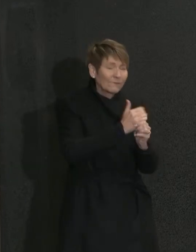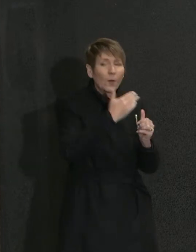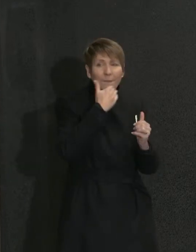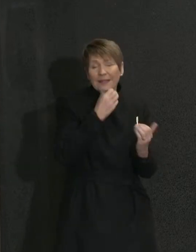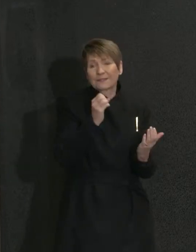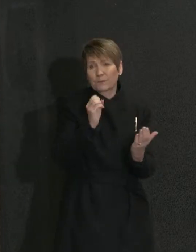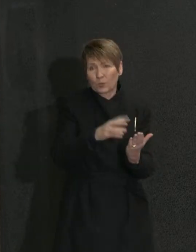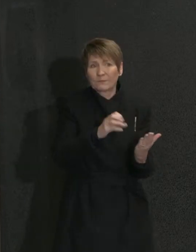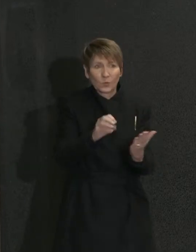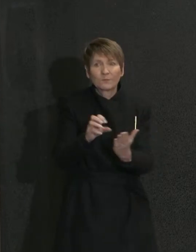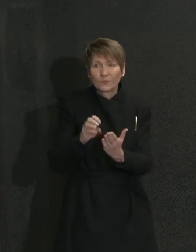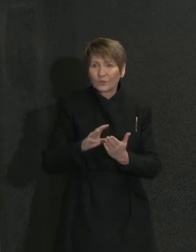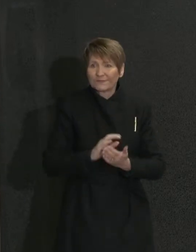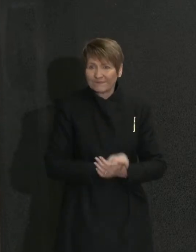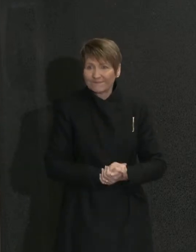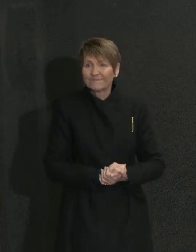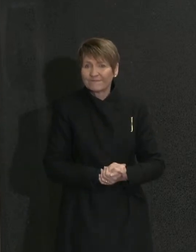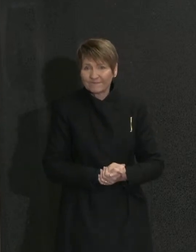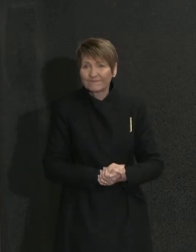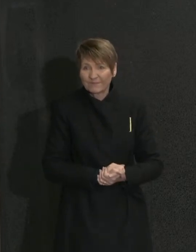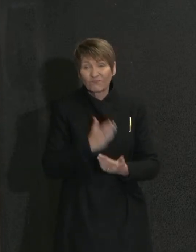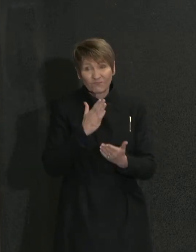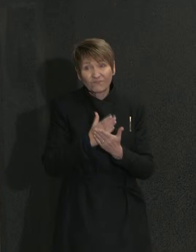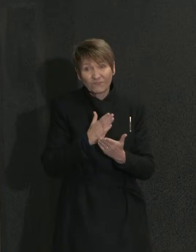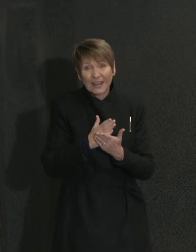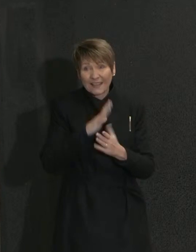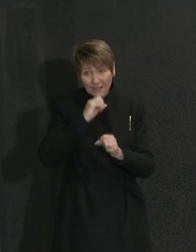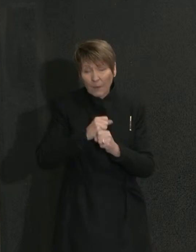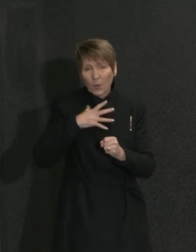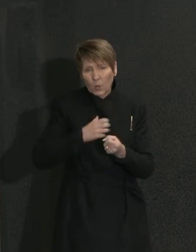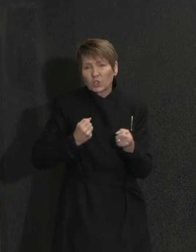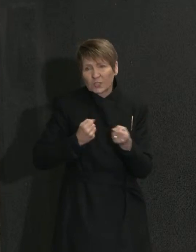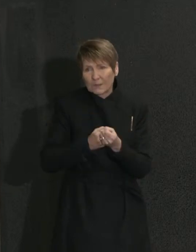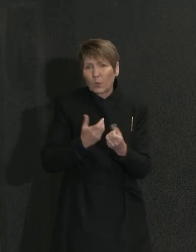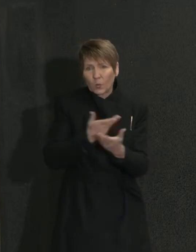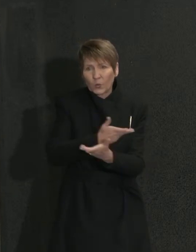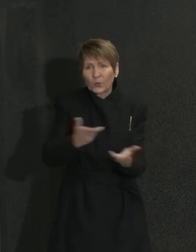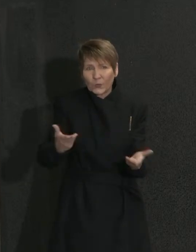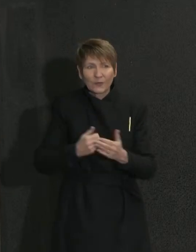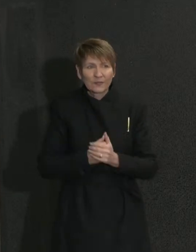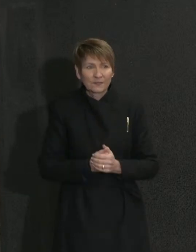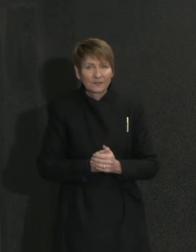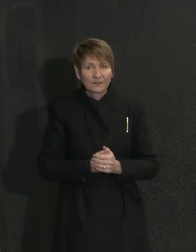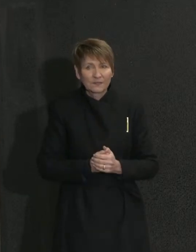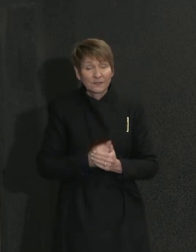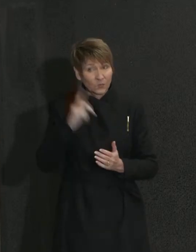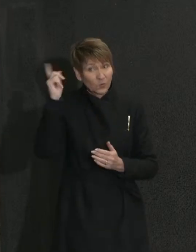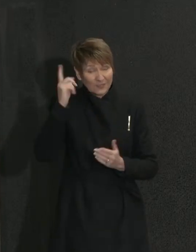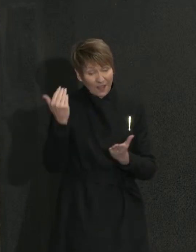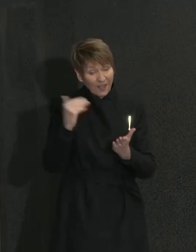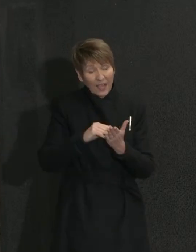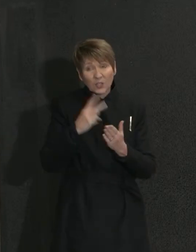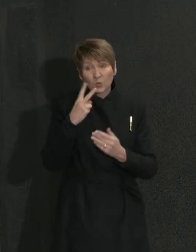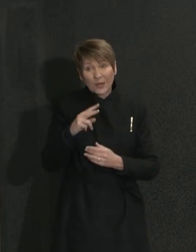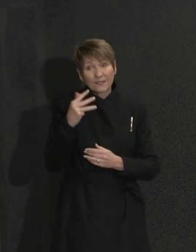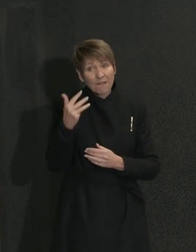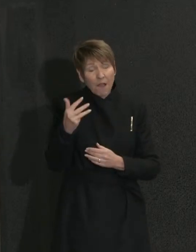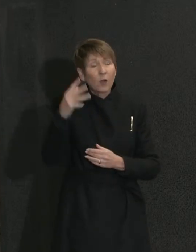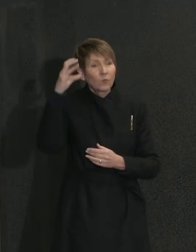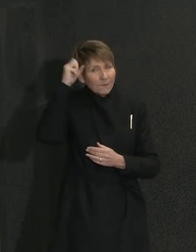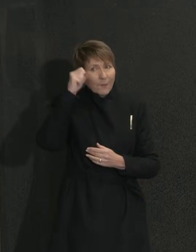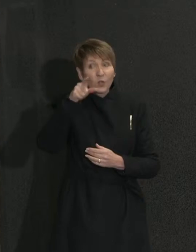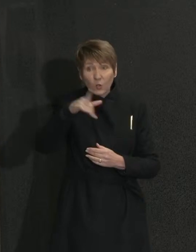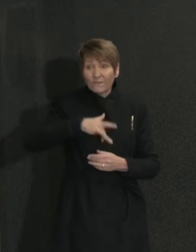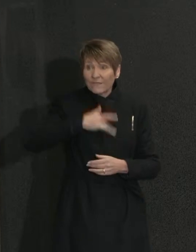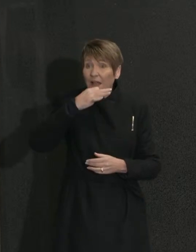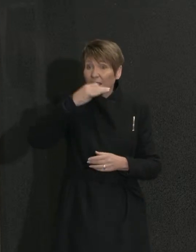those other messages remain the same. If there's one thing you take out of today's numbers, get tested as soon as you have any symptoms. That's